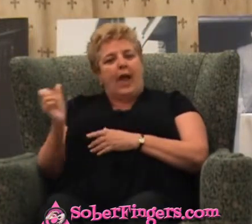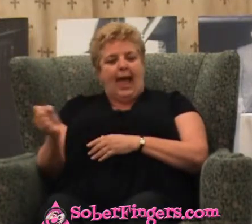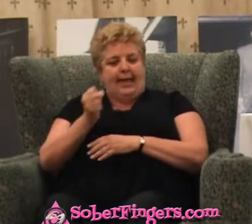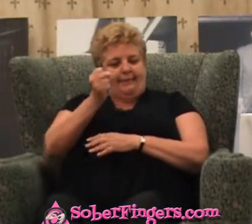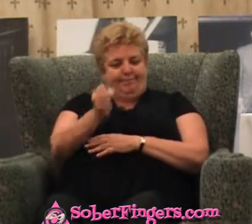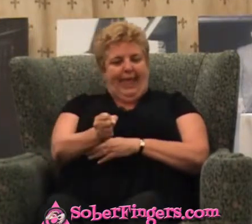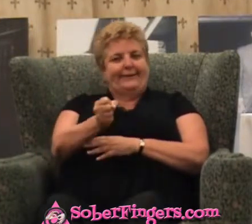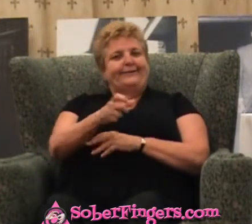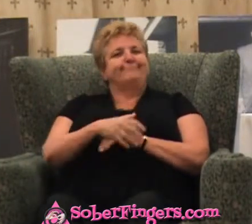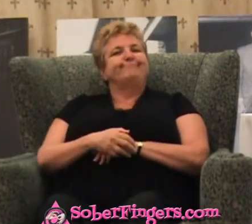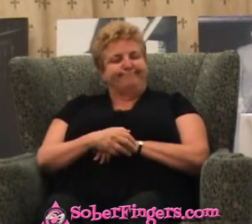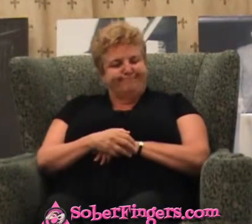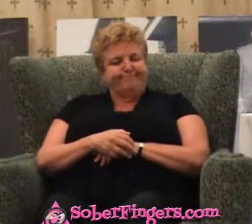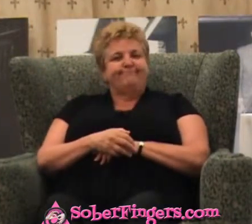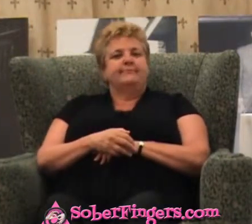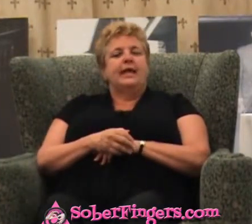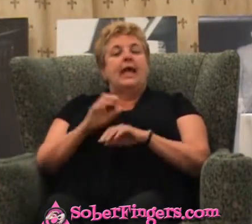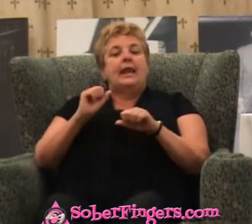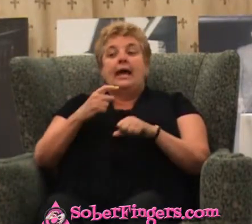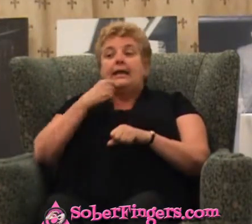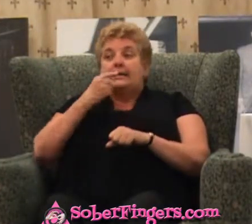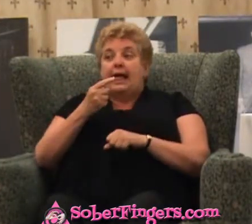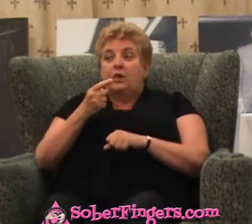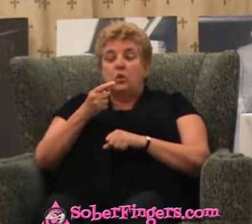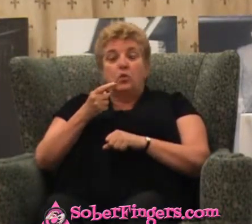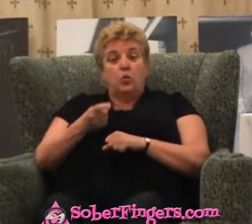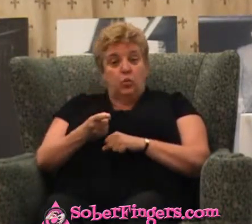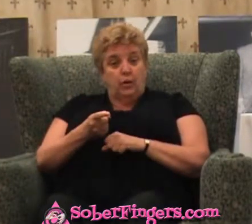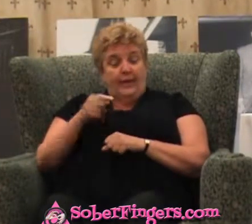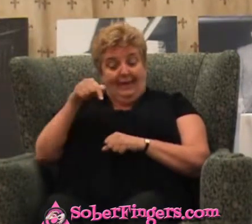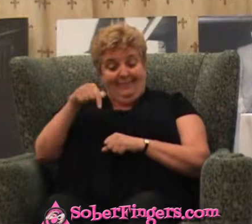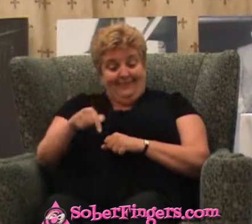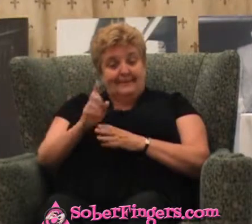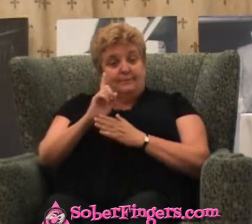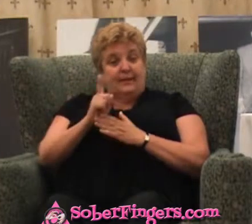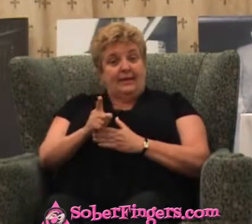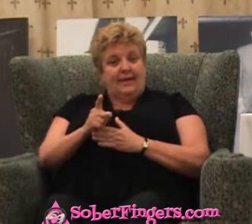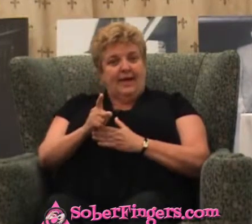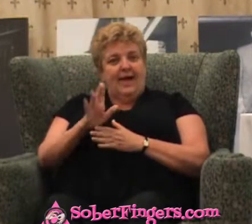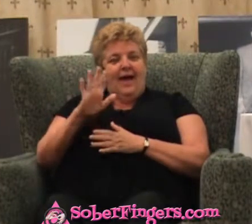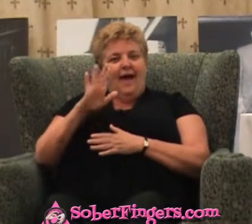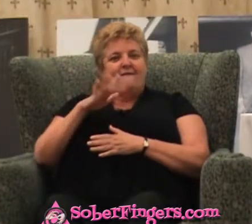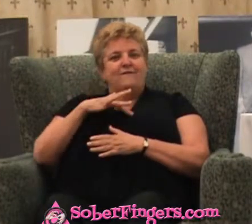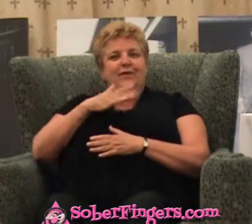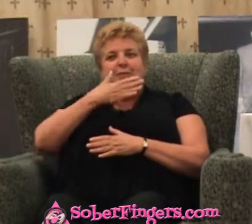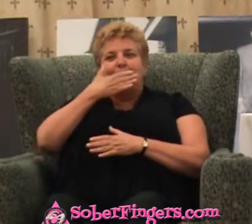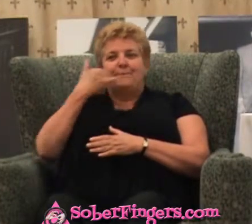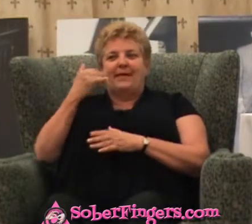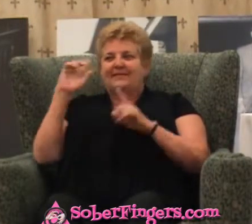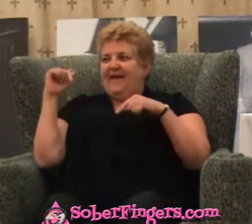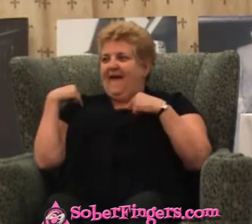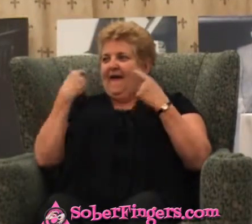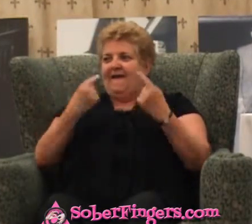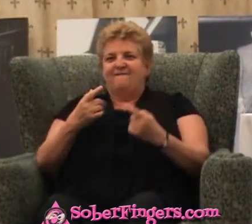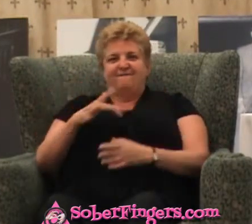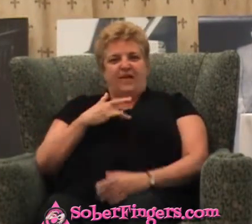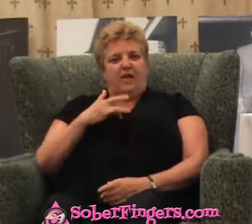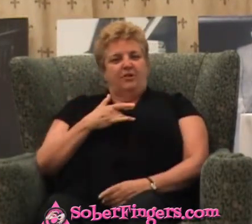can tell you in this moment that I feel the best that I've ever felt right here with you, sharing